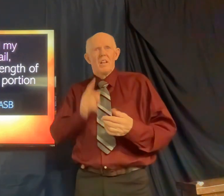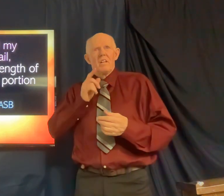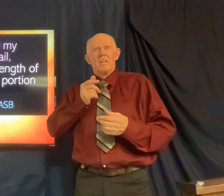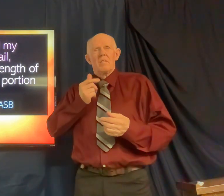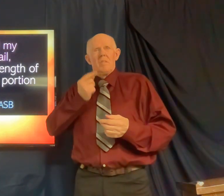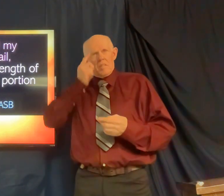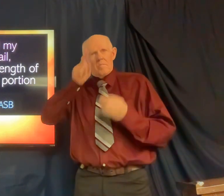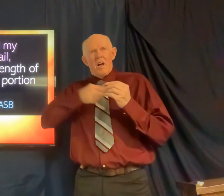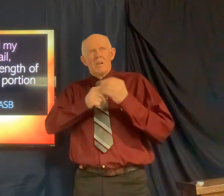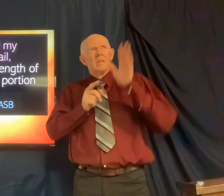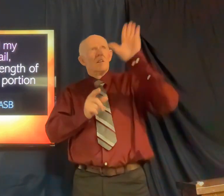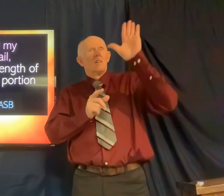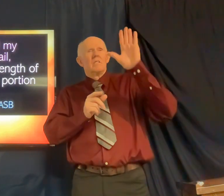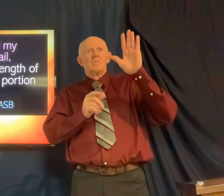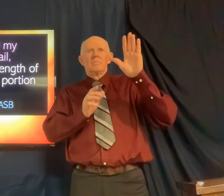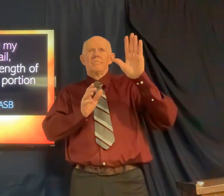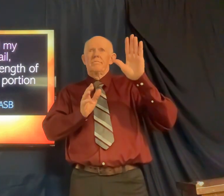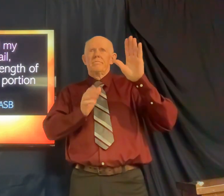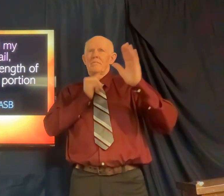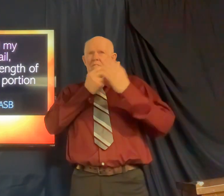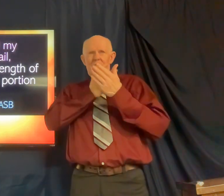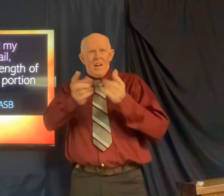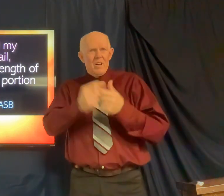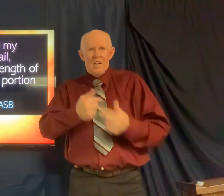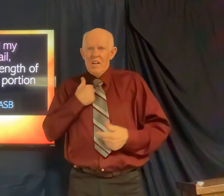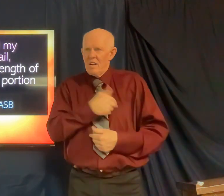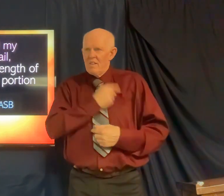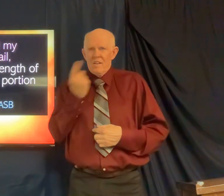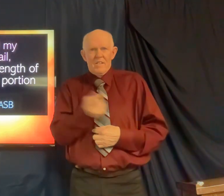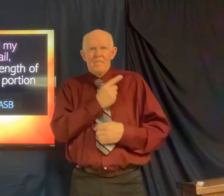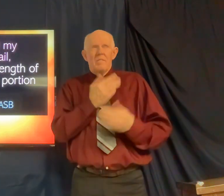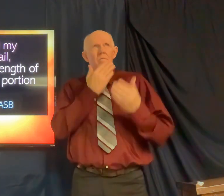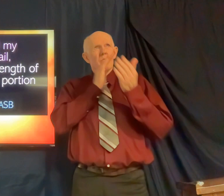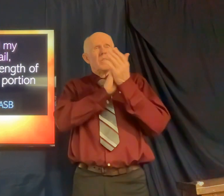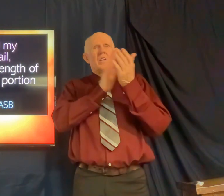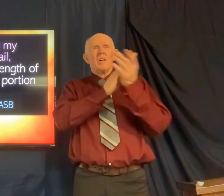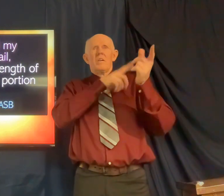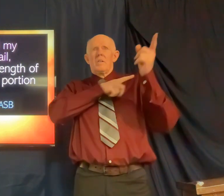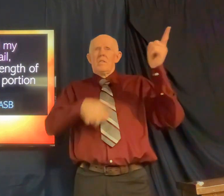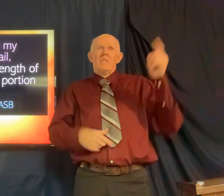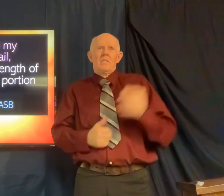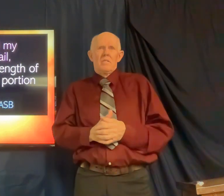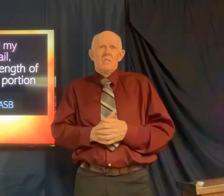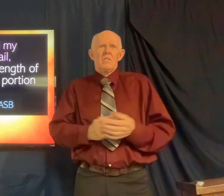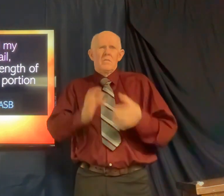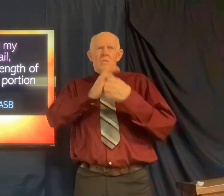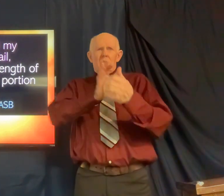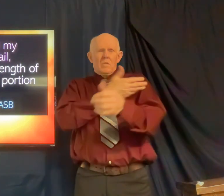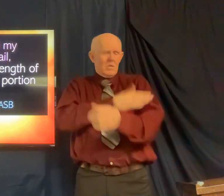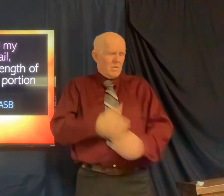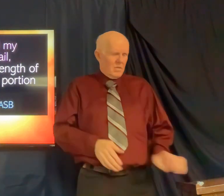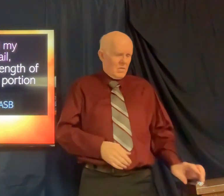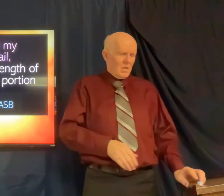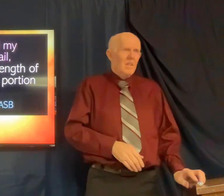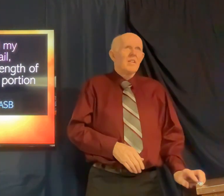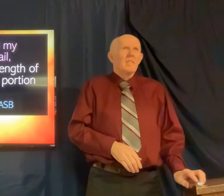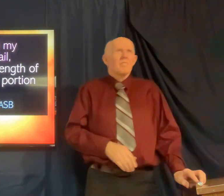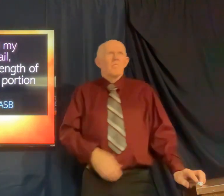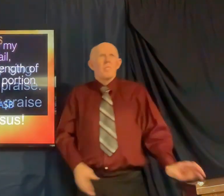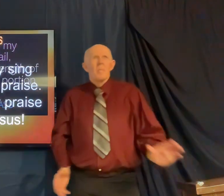will continue. Think about his unfailing love and praise the Lord. Let's sing.